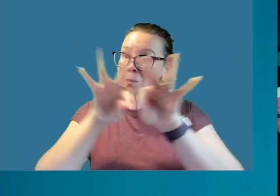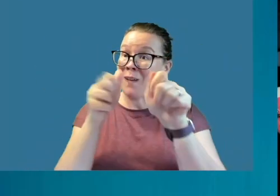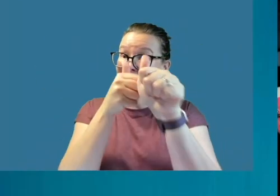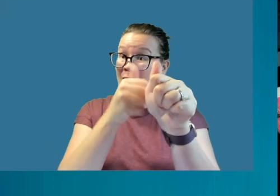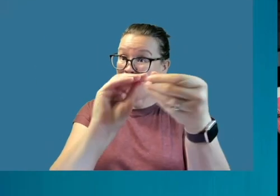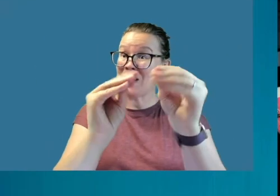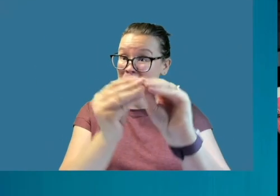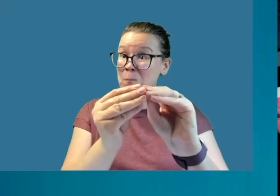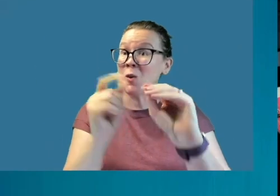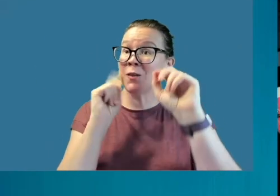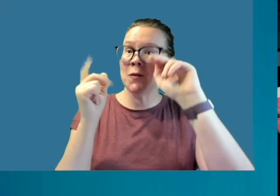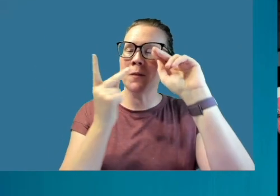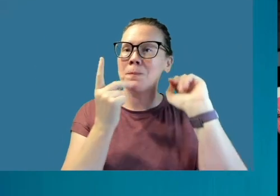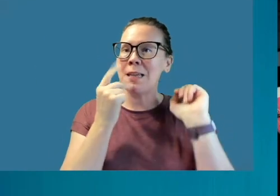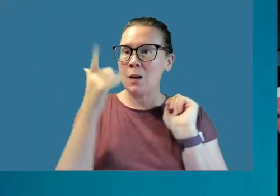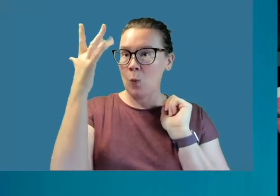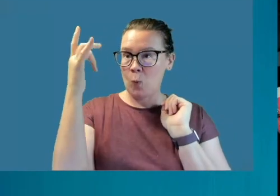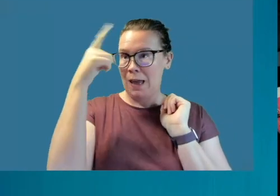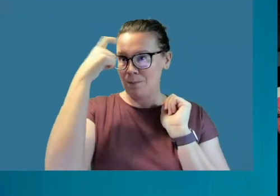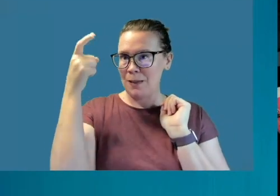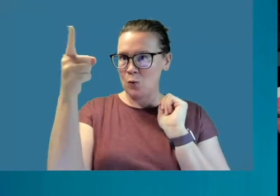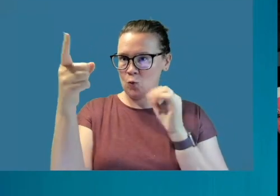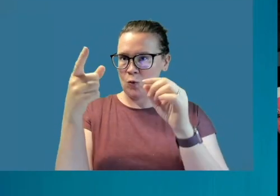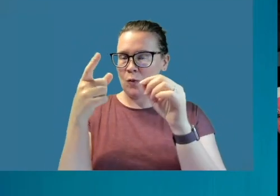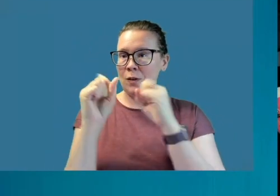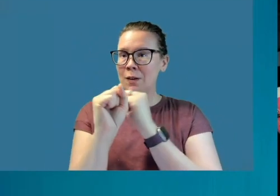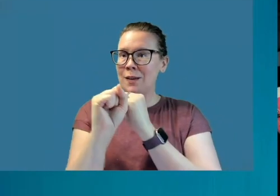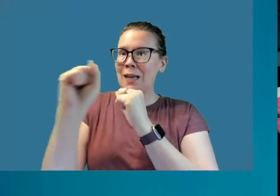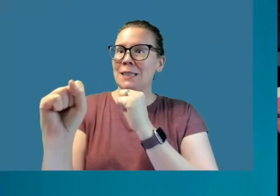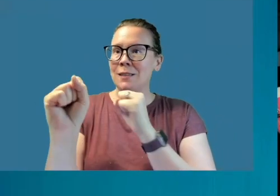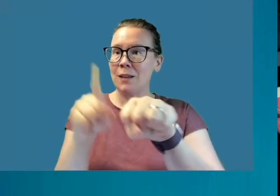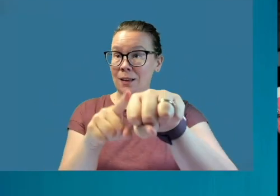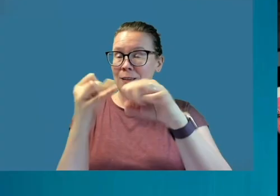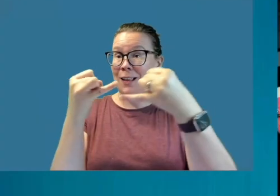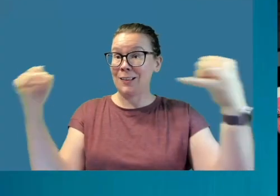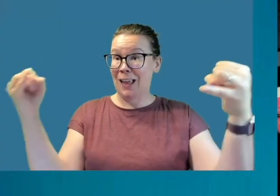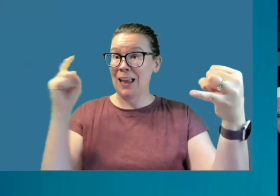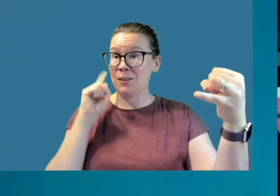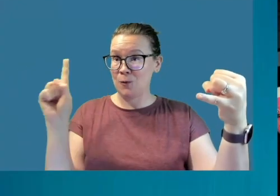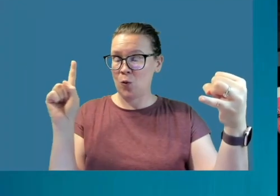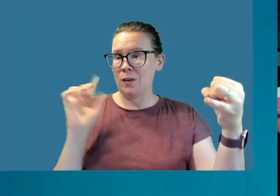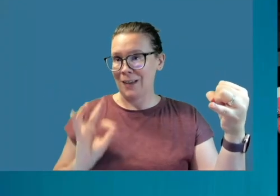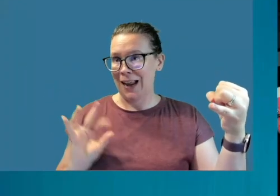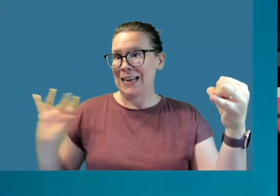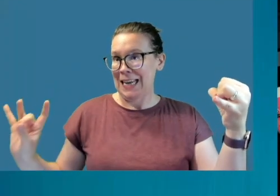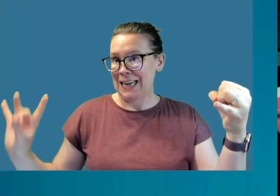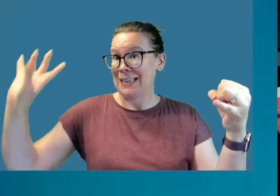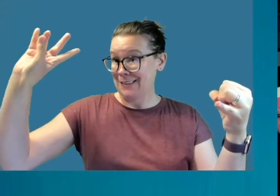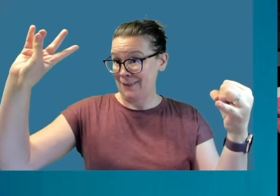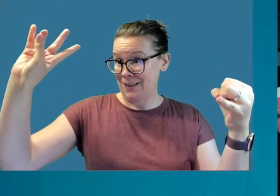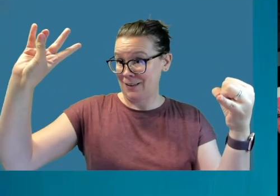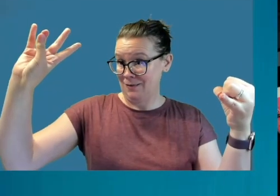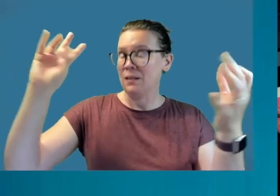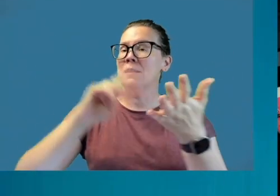your pattern as far as the color. And now it's really important that you continue to follow the numbers, because when